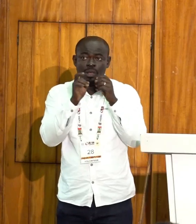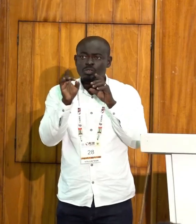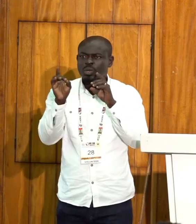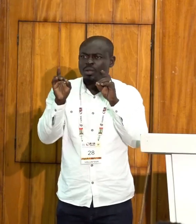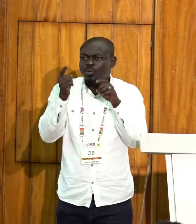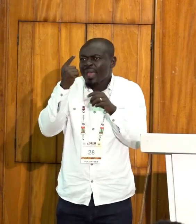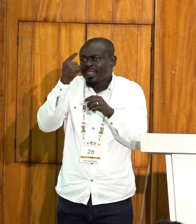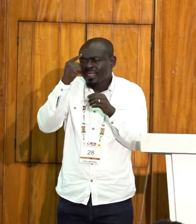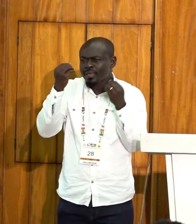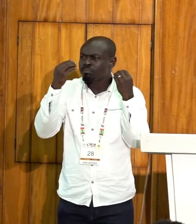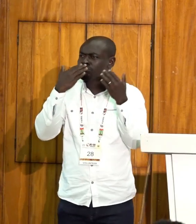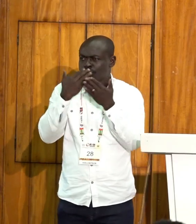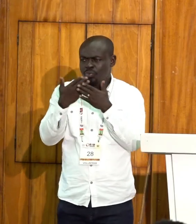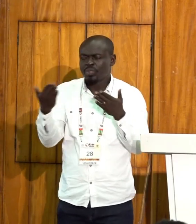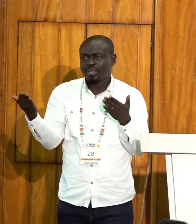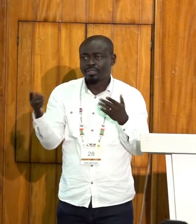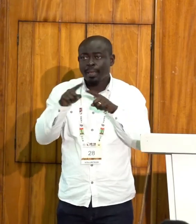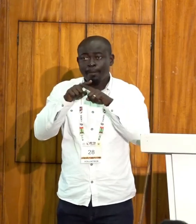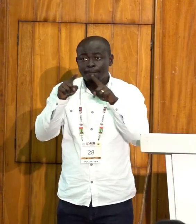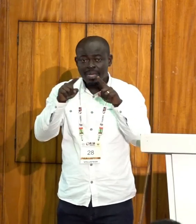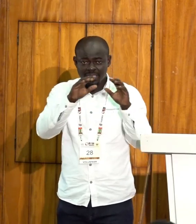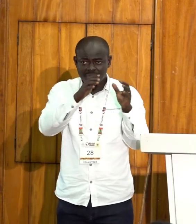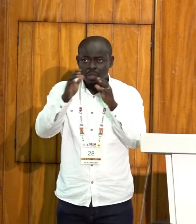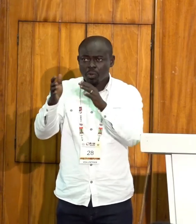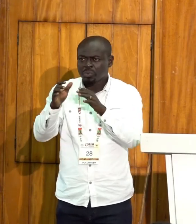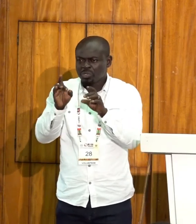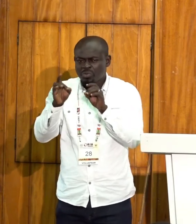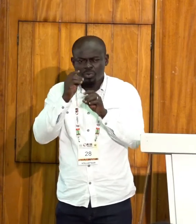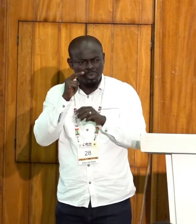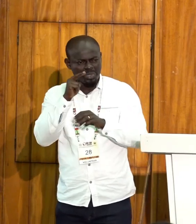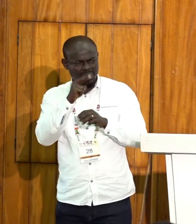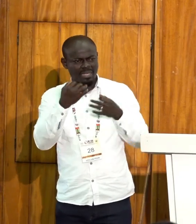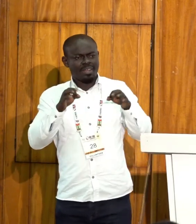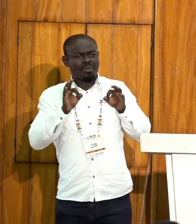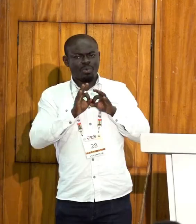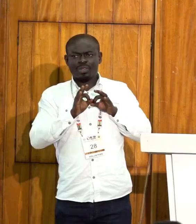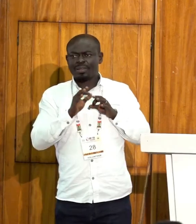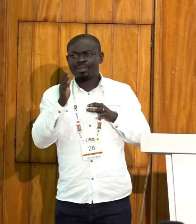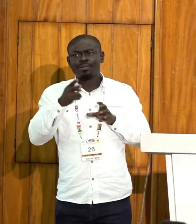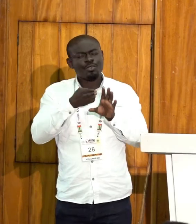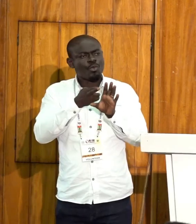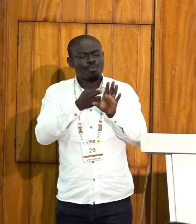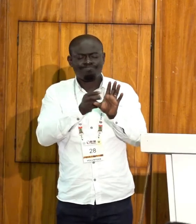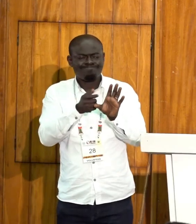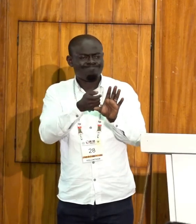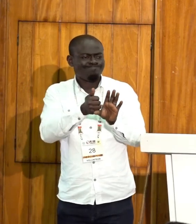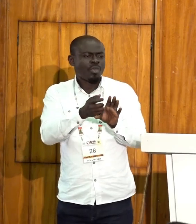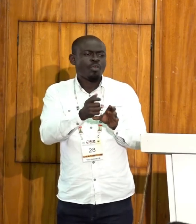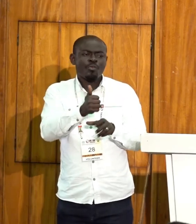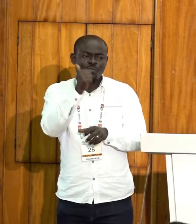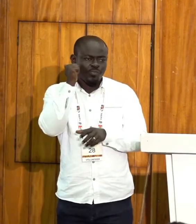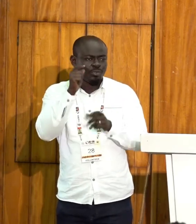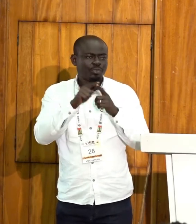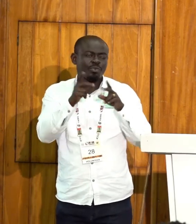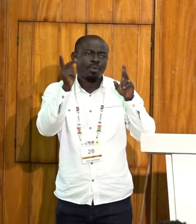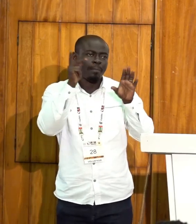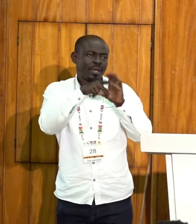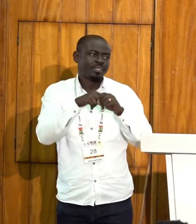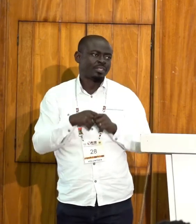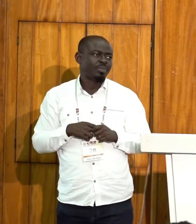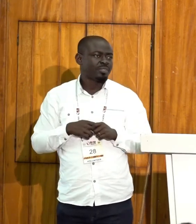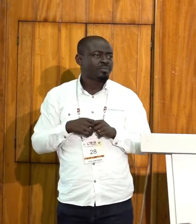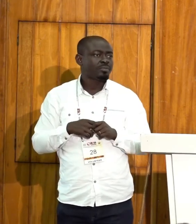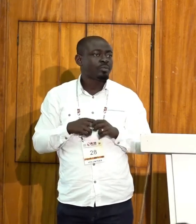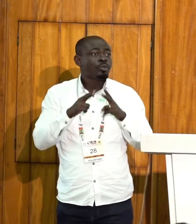good things. If the community does not appreciate, they do not participate, then you can't get there.